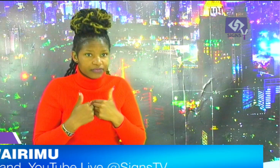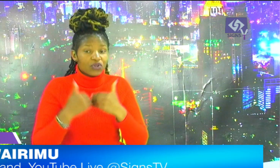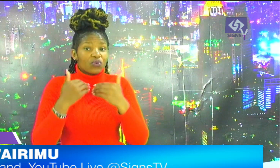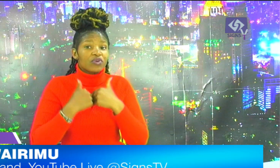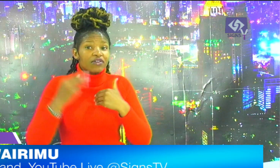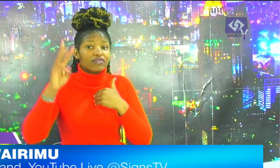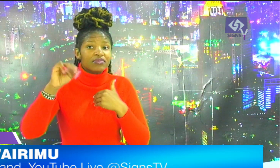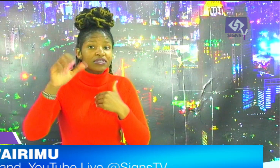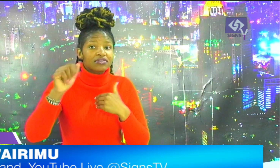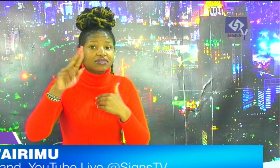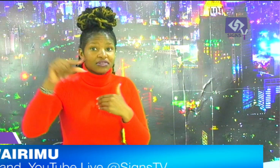Boundaries Commission